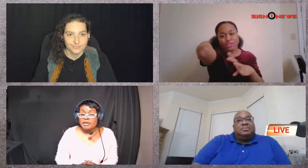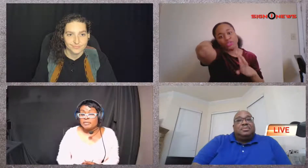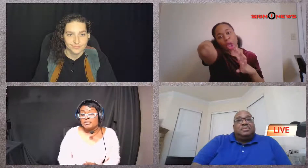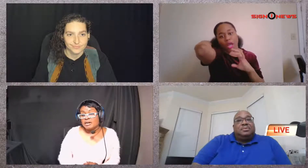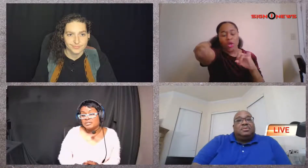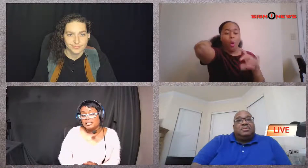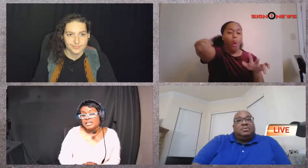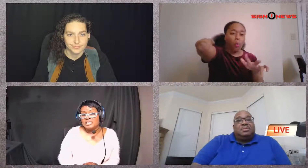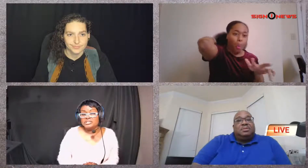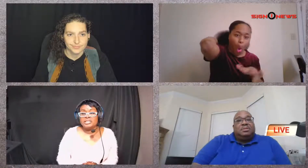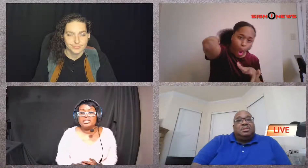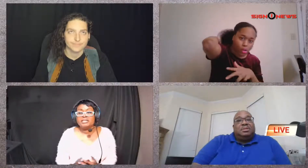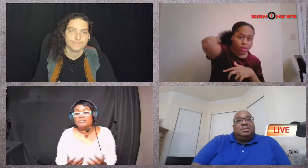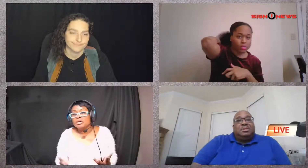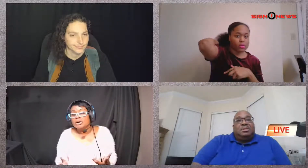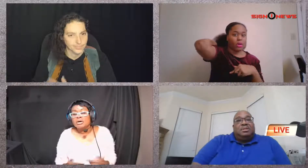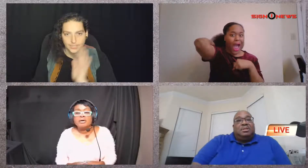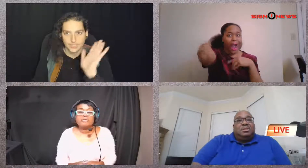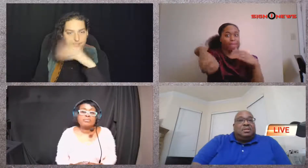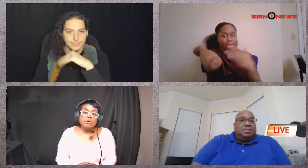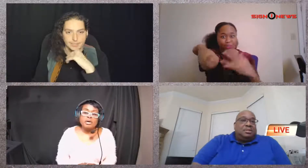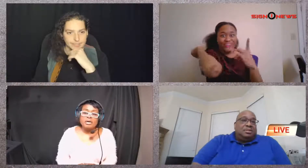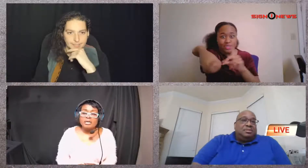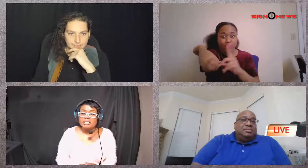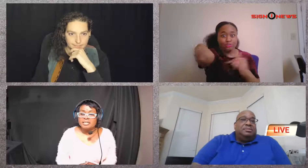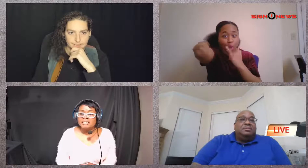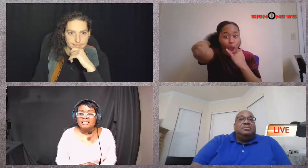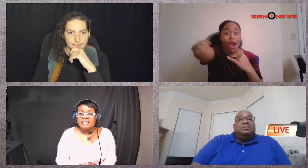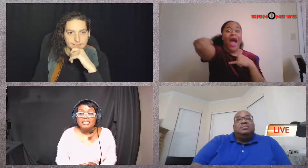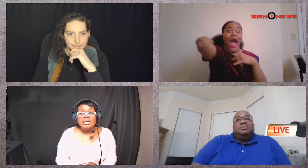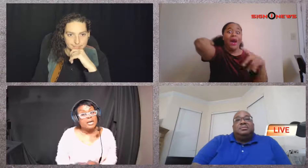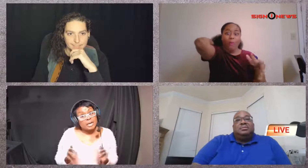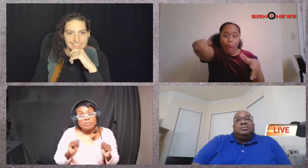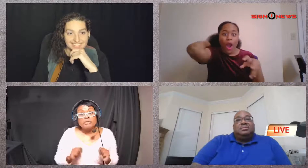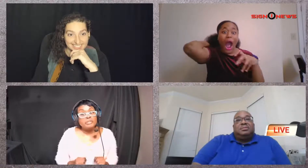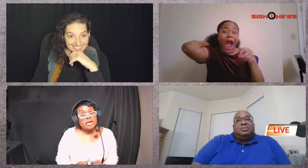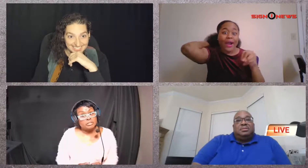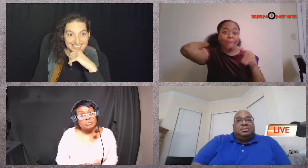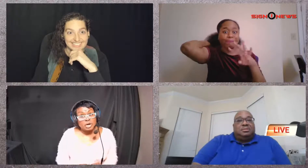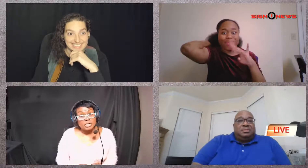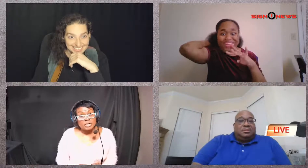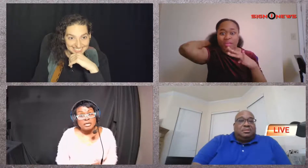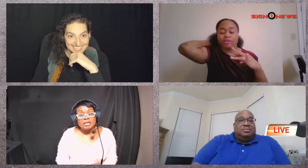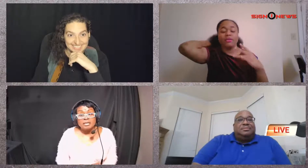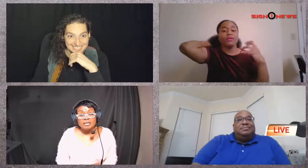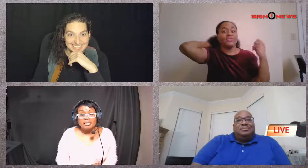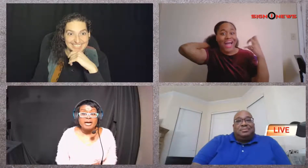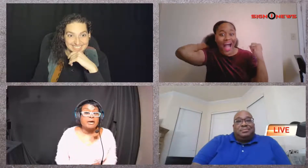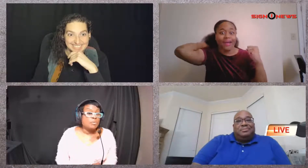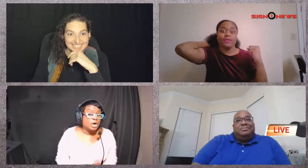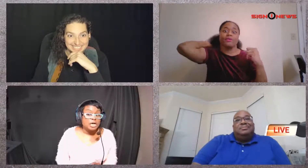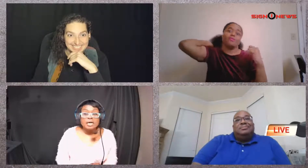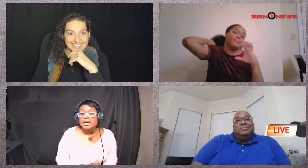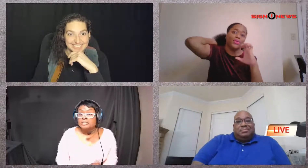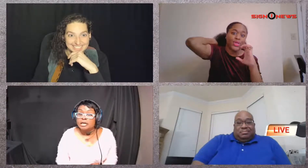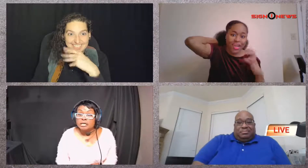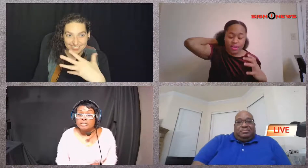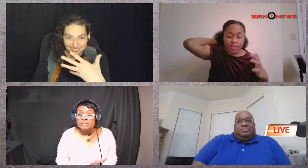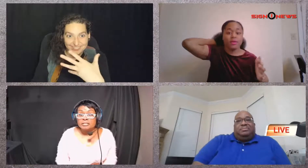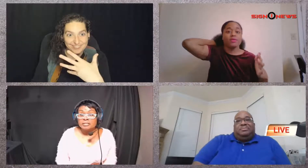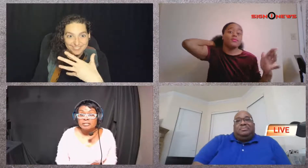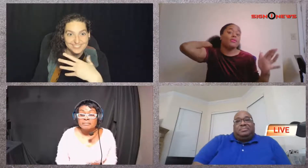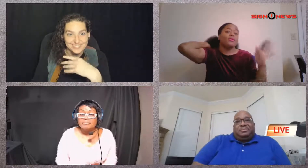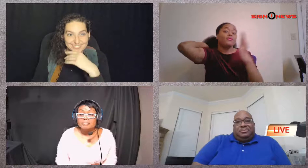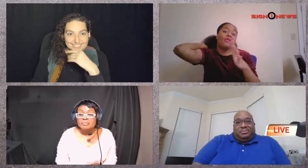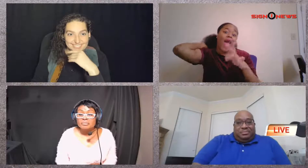when I was a baby, the doctor said that you can't talk or walk. And I proved the doctor wrong. I walk, I